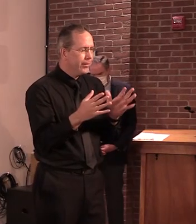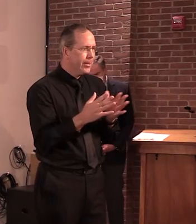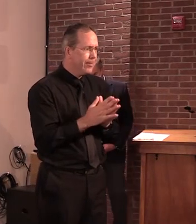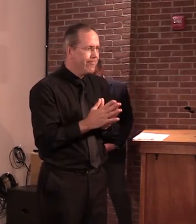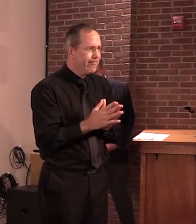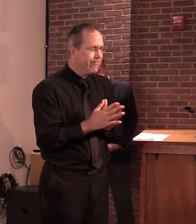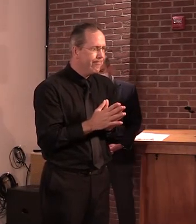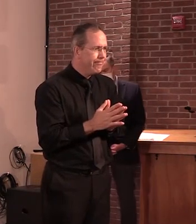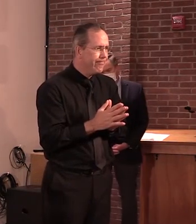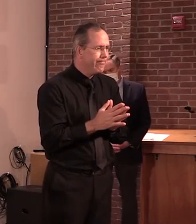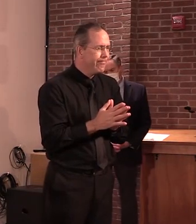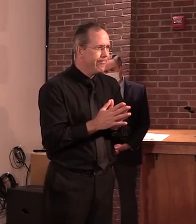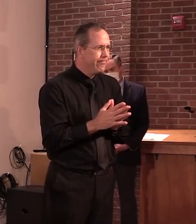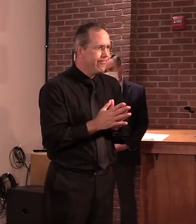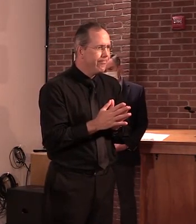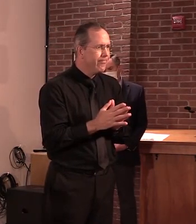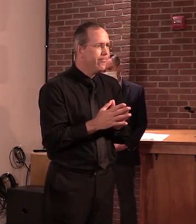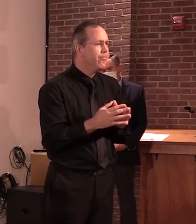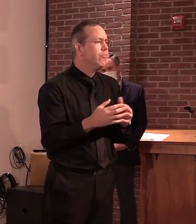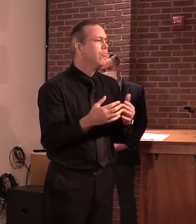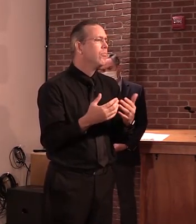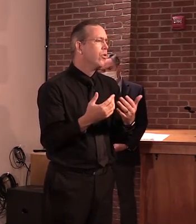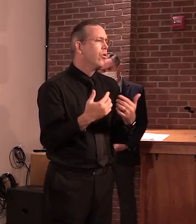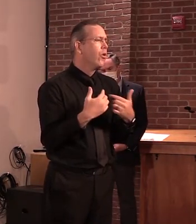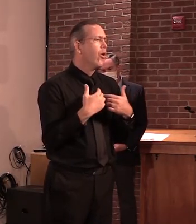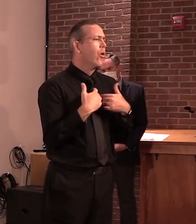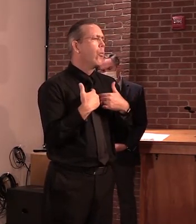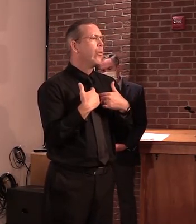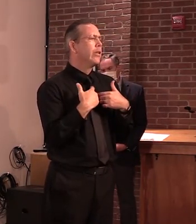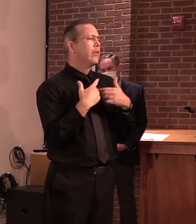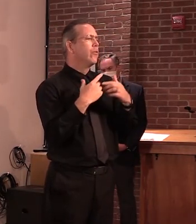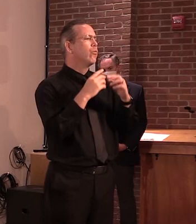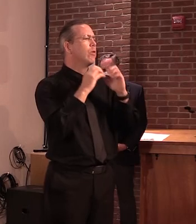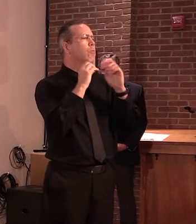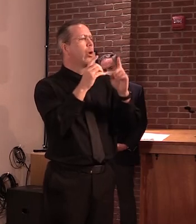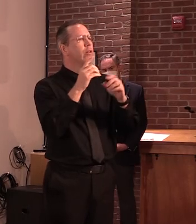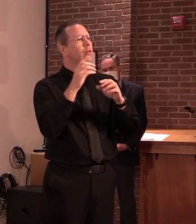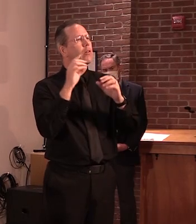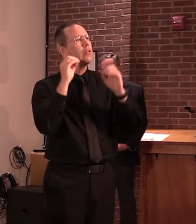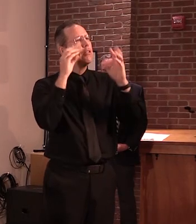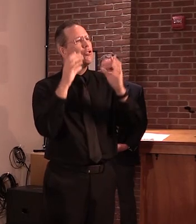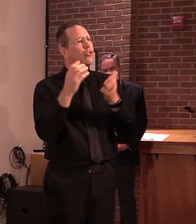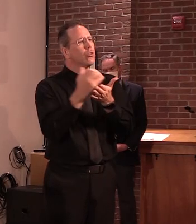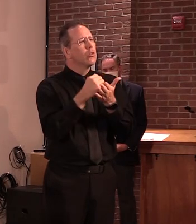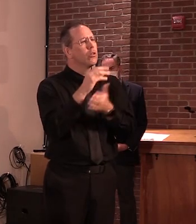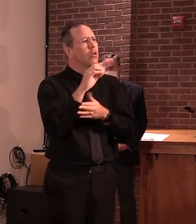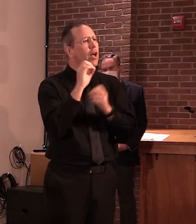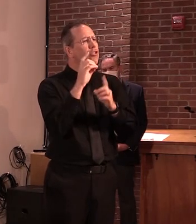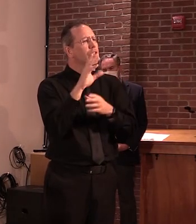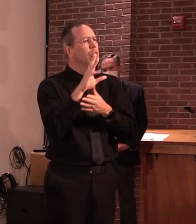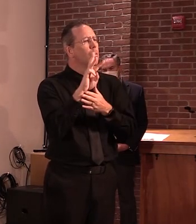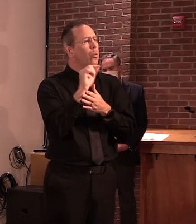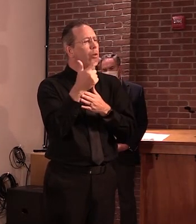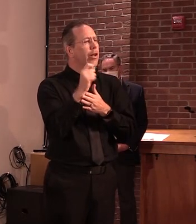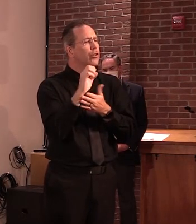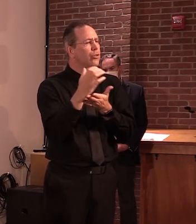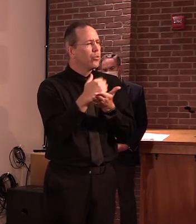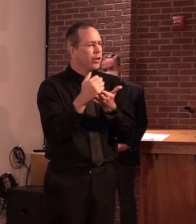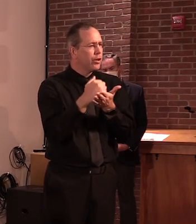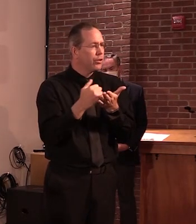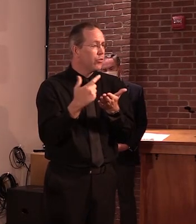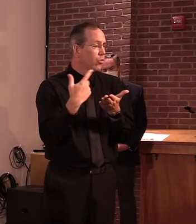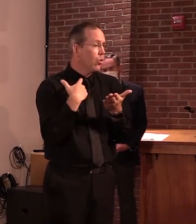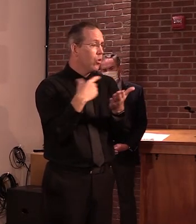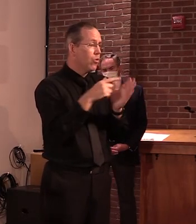we refer to these as educational wages. So in statute, if someone is receiving